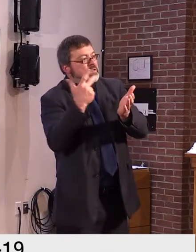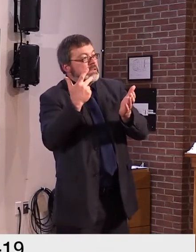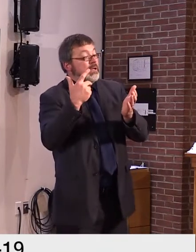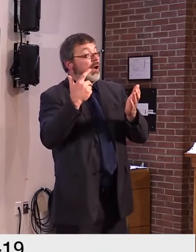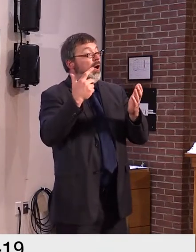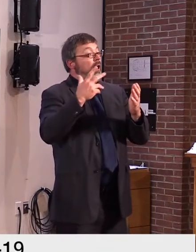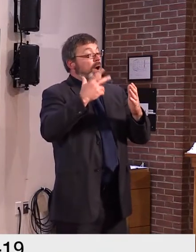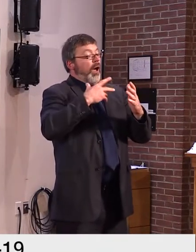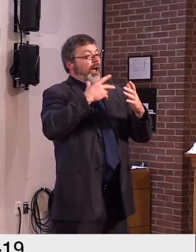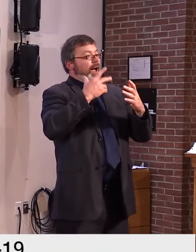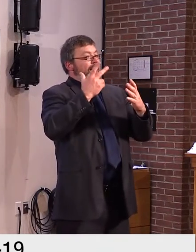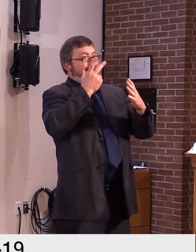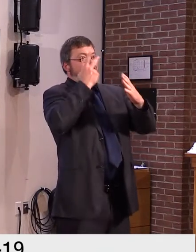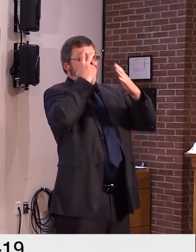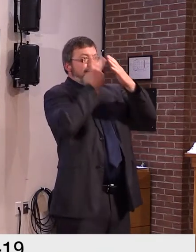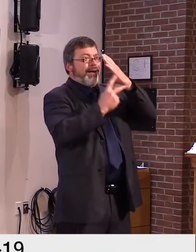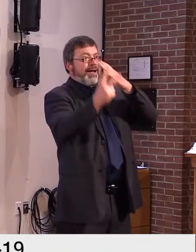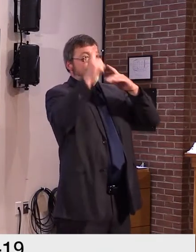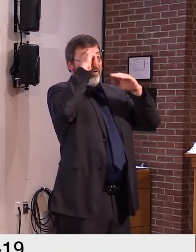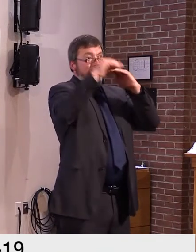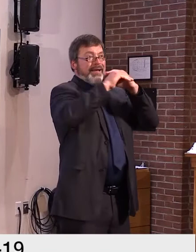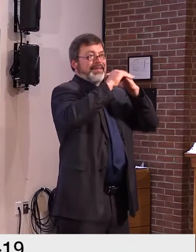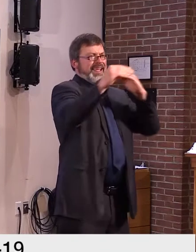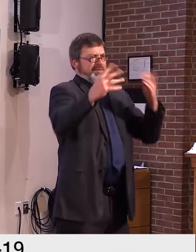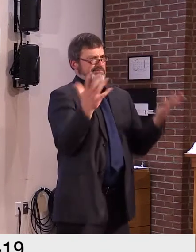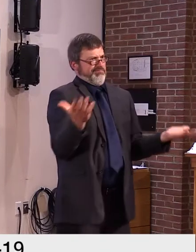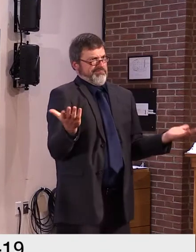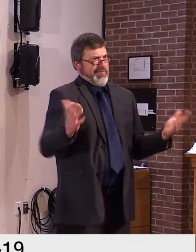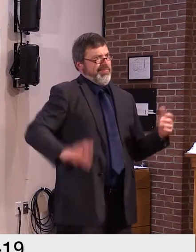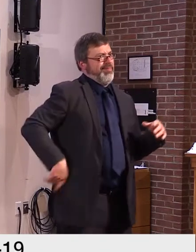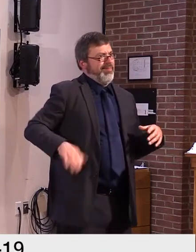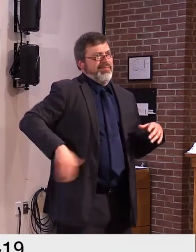the school year unfolds and schools move towards